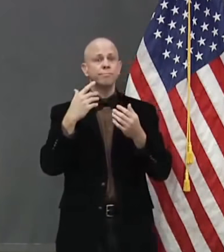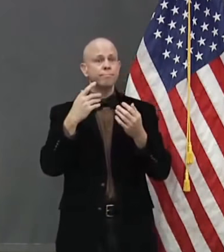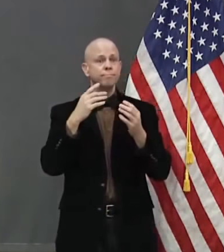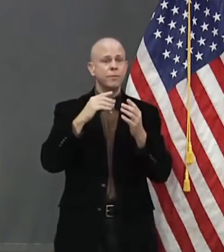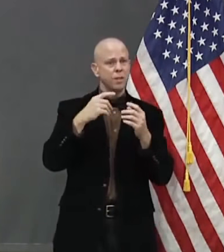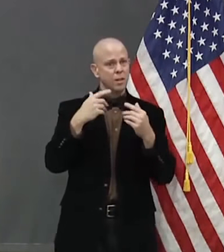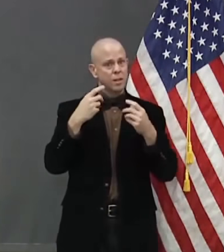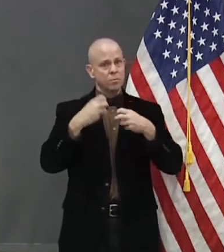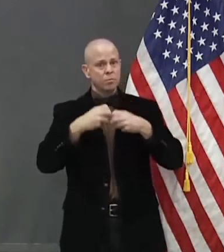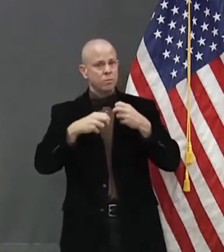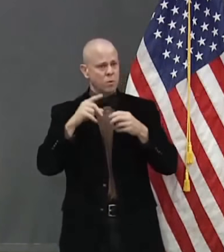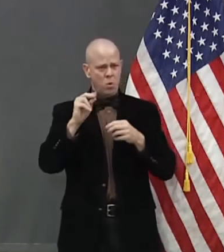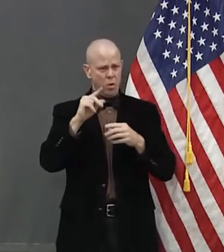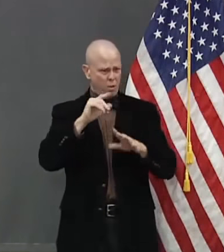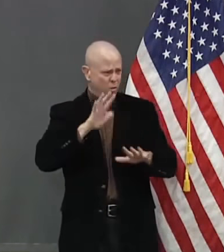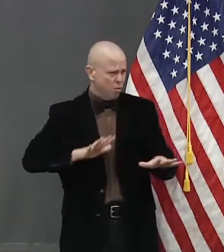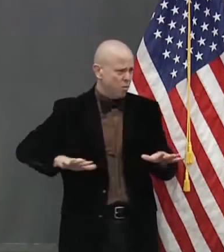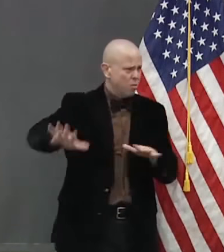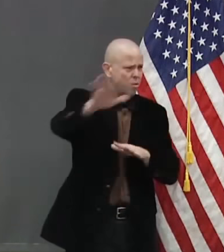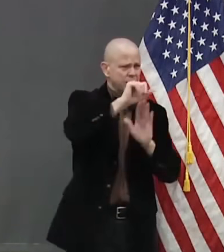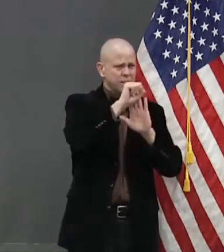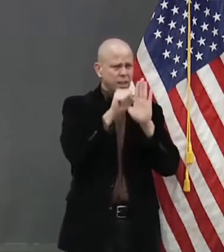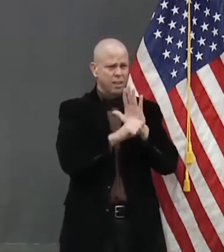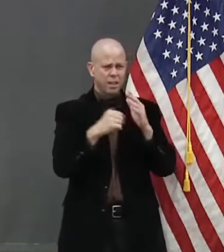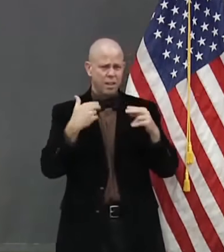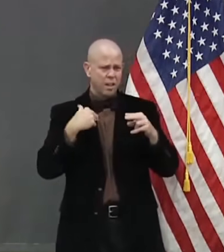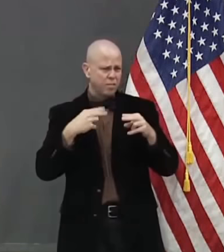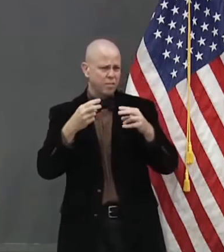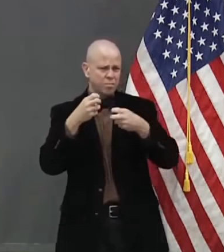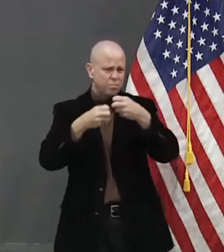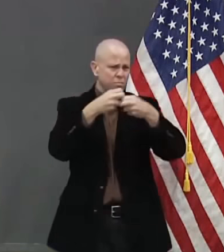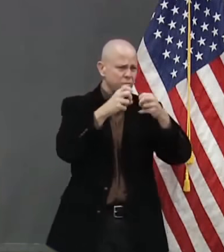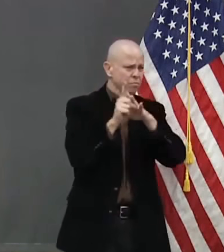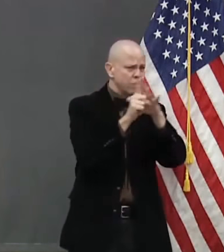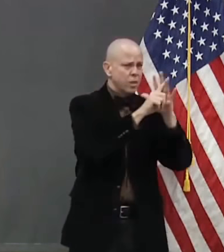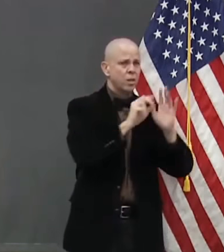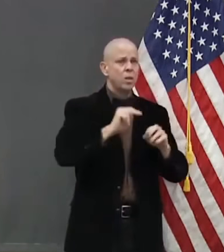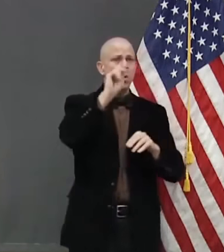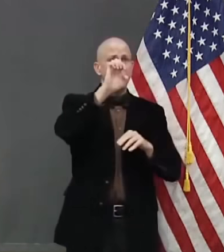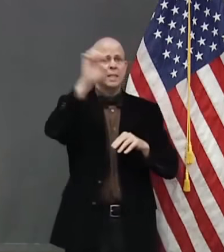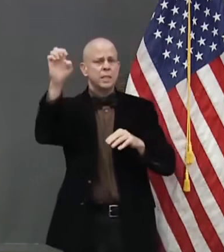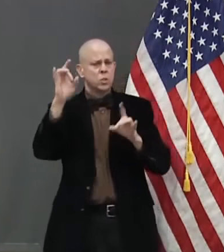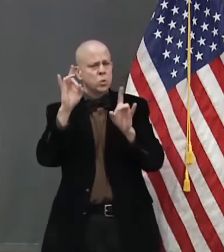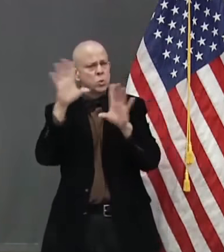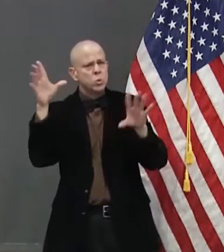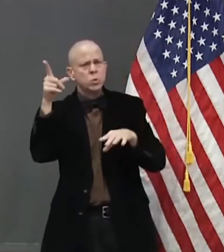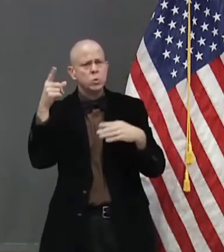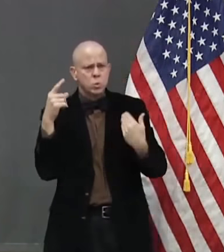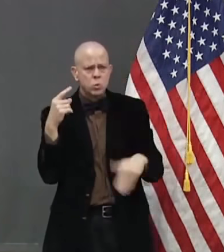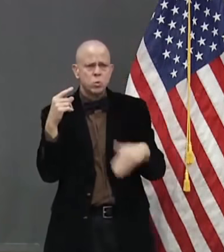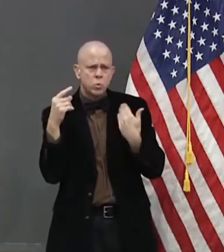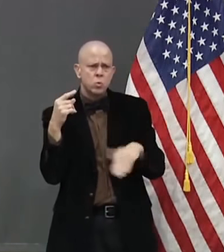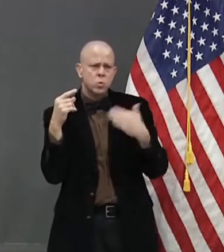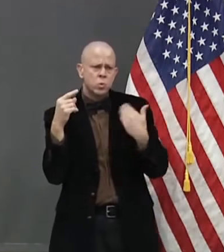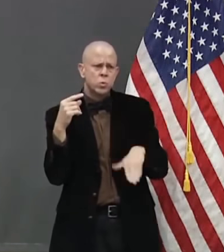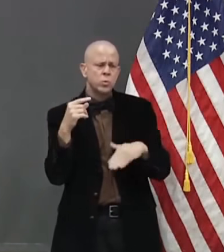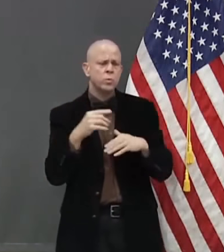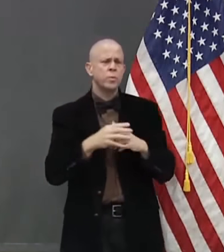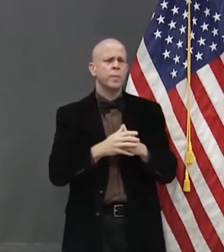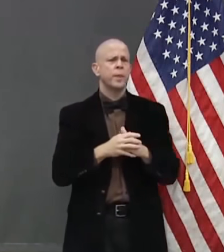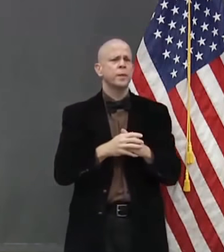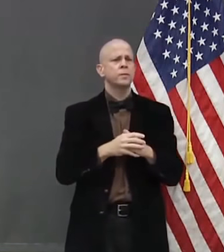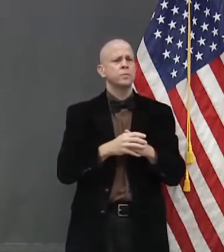are. I think there are one or two in the very northeast corner of the country that are not. But we are all facing these